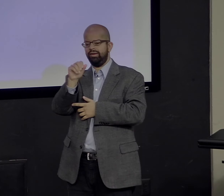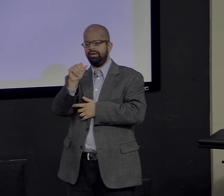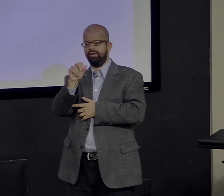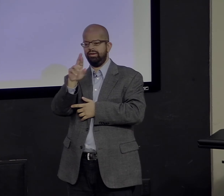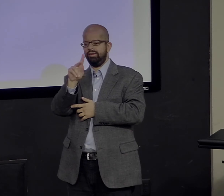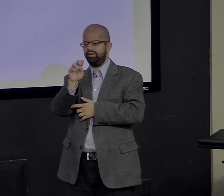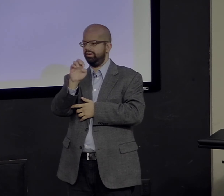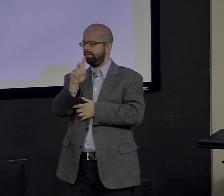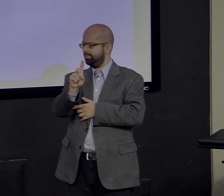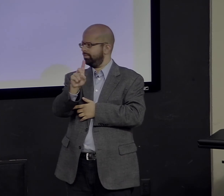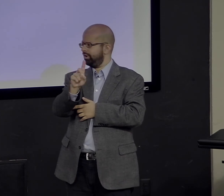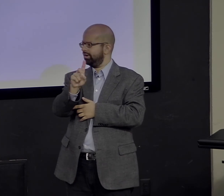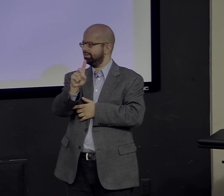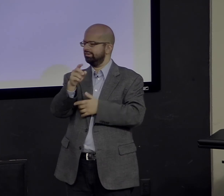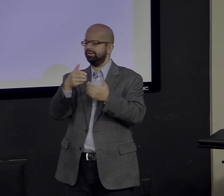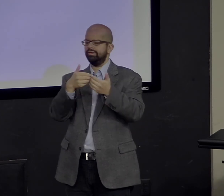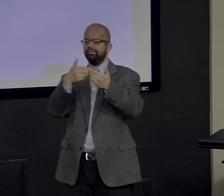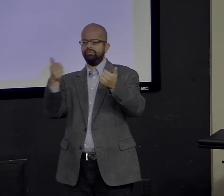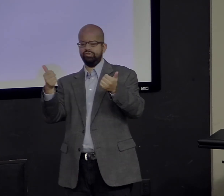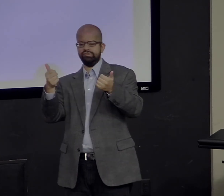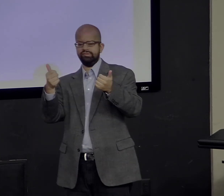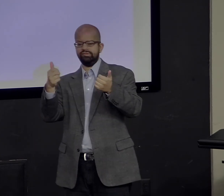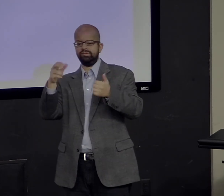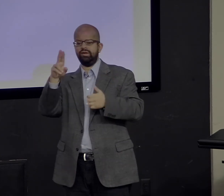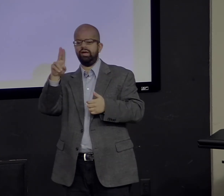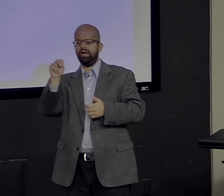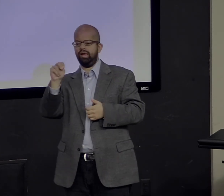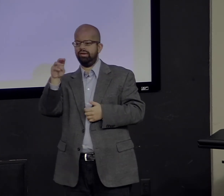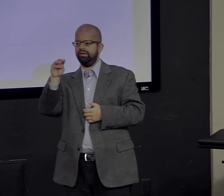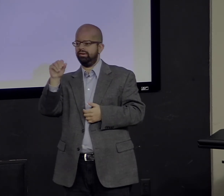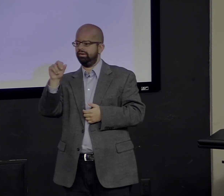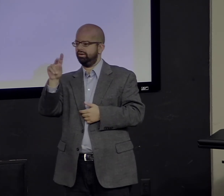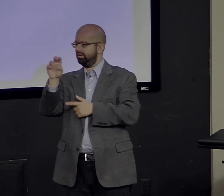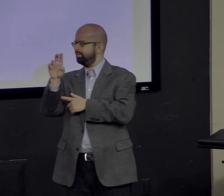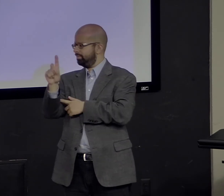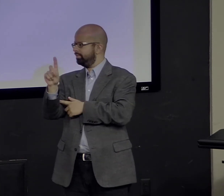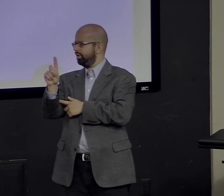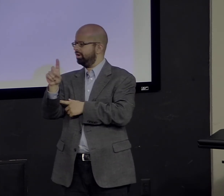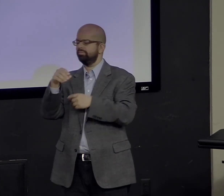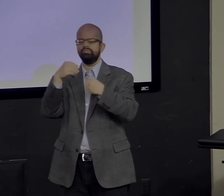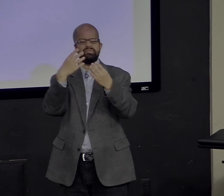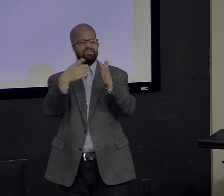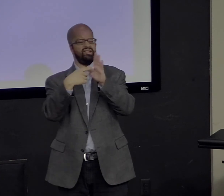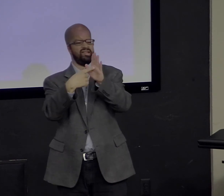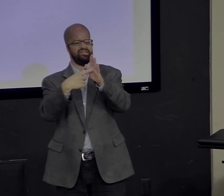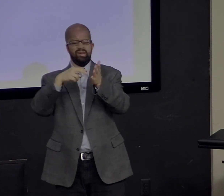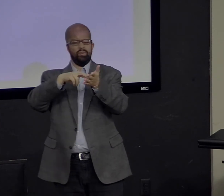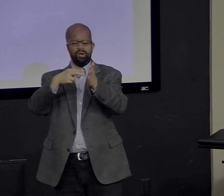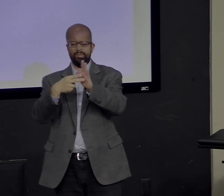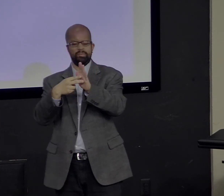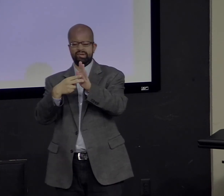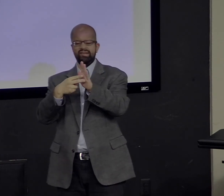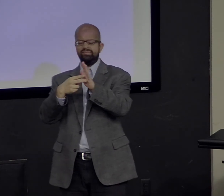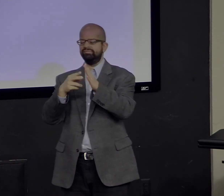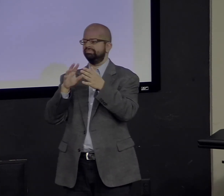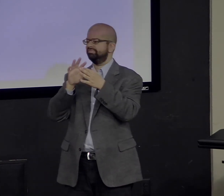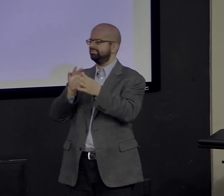discuss the idea of marked versus unmarked signs, and I can give you an example of